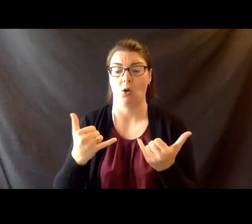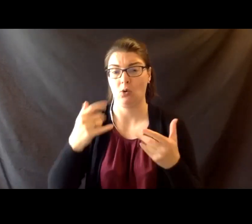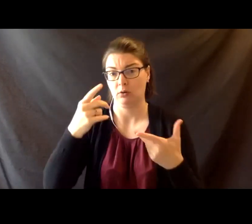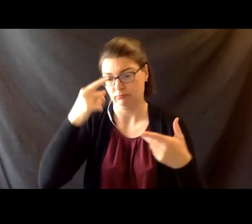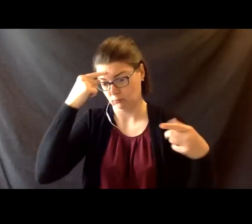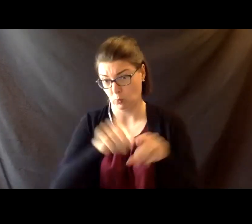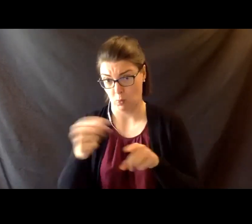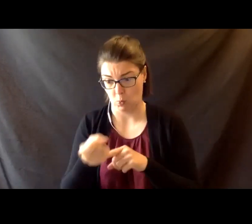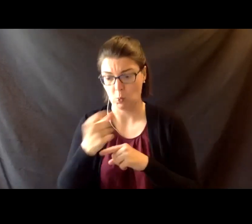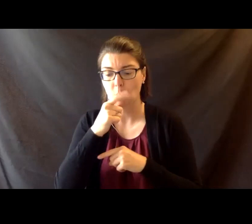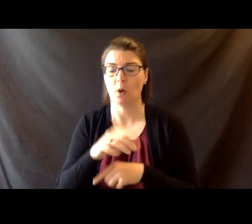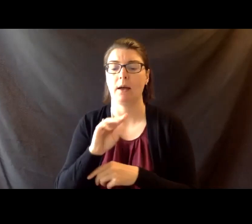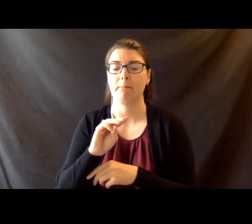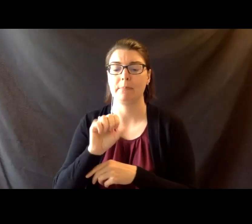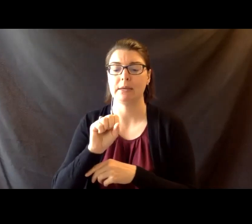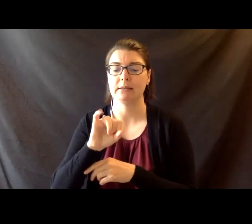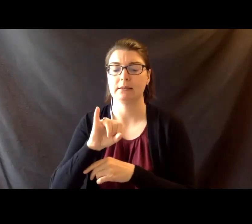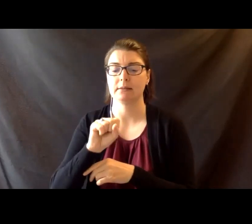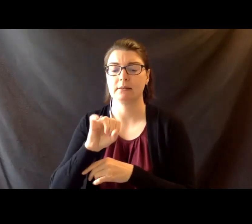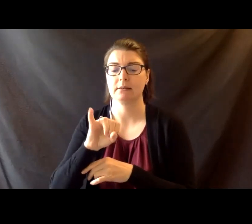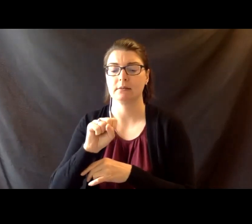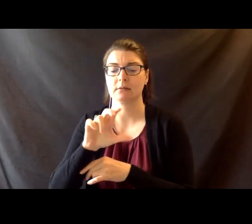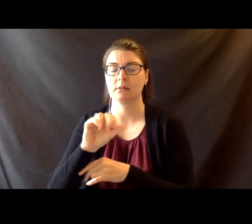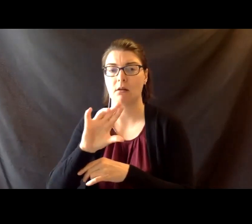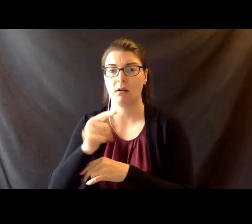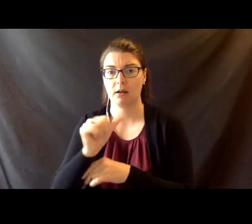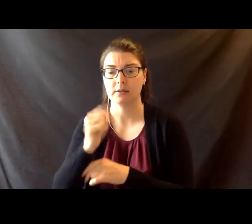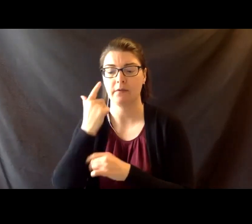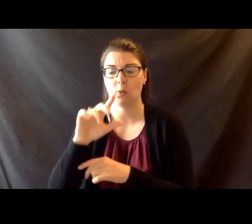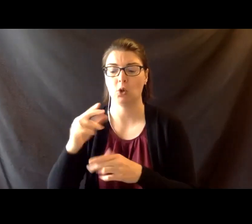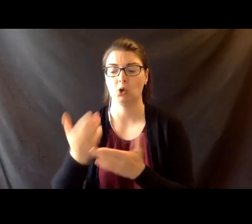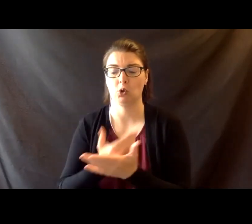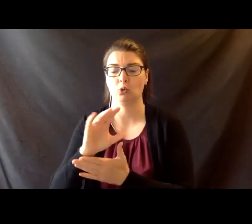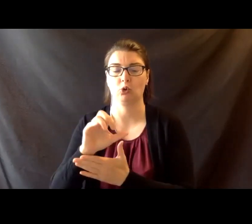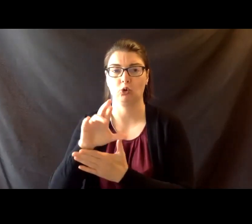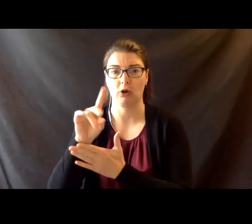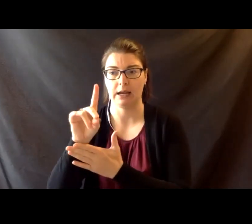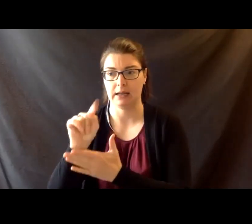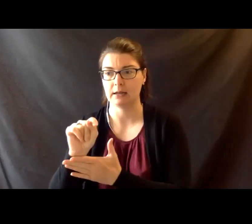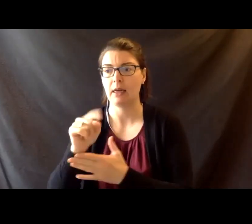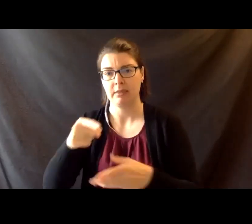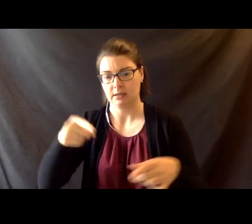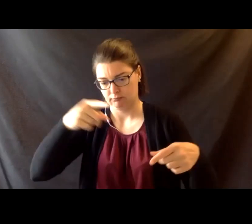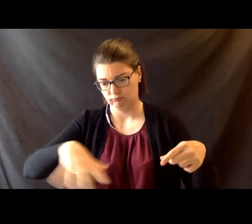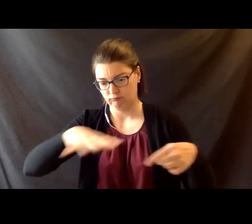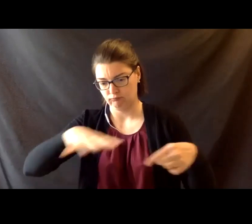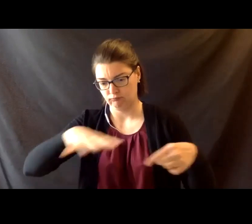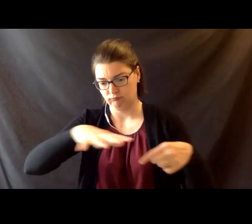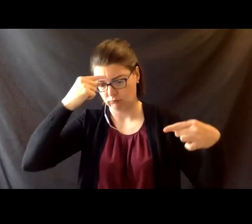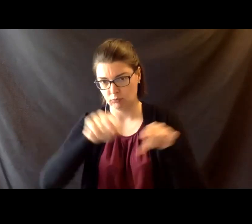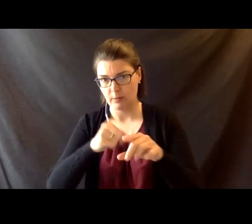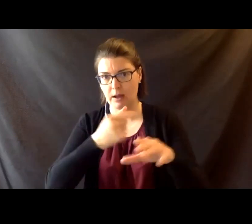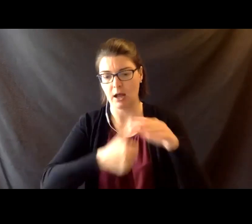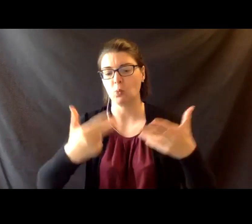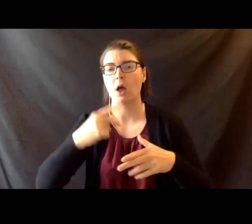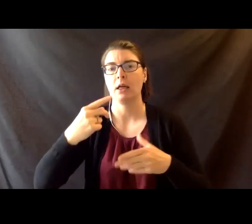Nation. This territory is subject to the Dish with One Spoon Wampum Belt Covenant, an agreement to peaceably share and